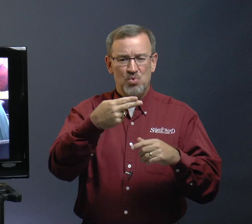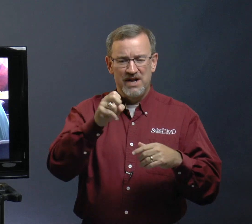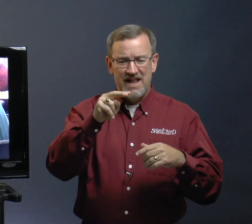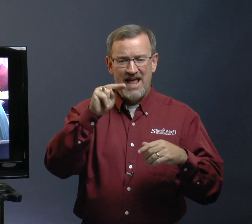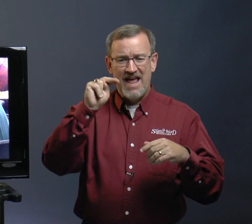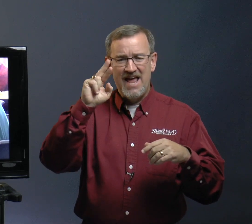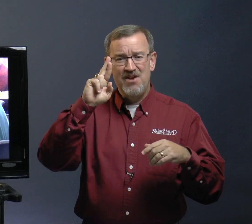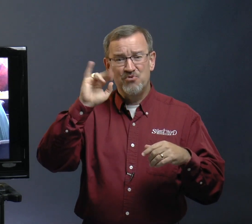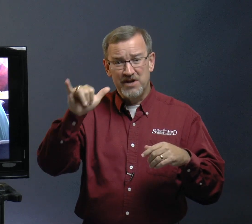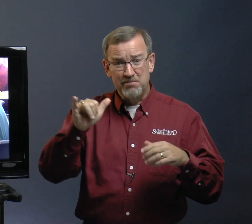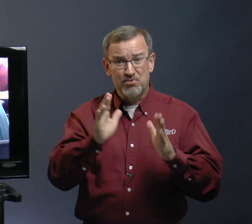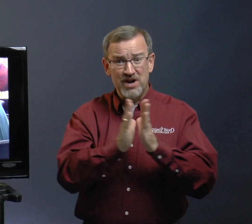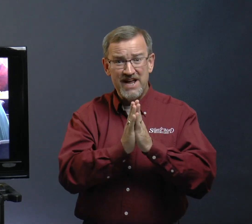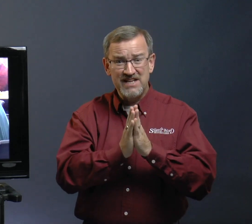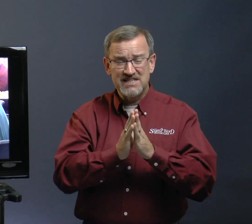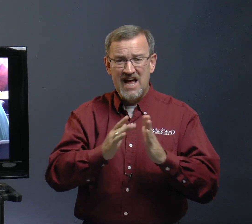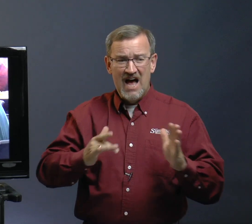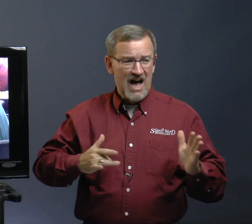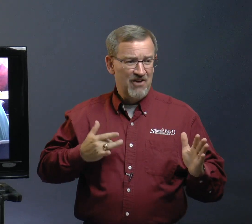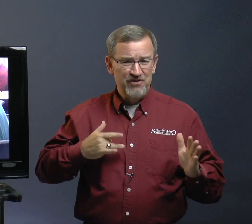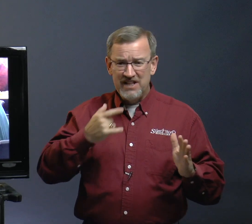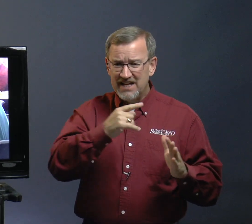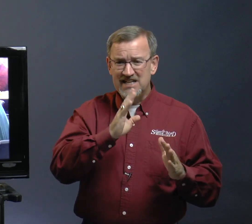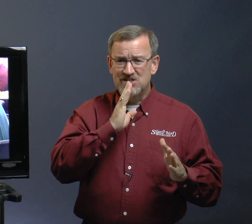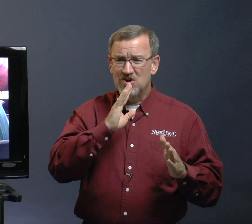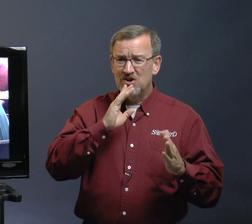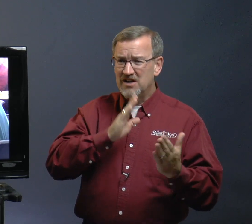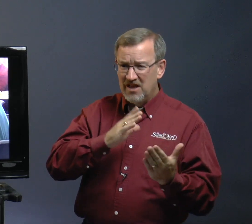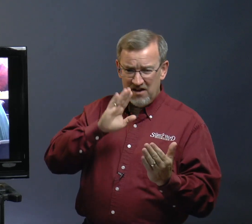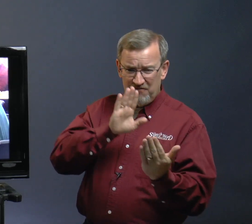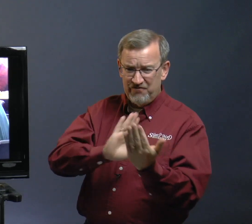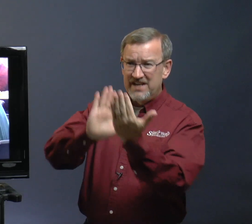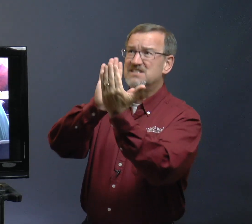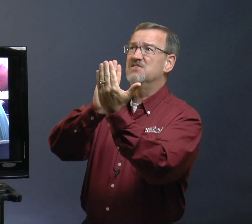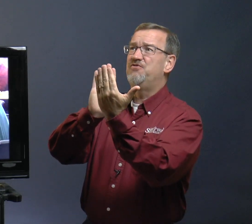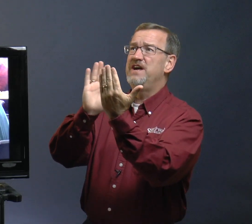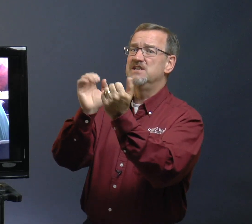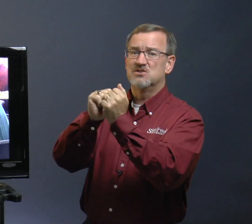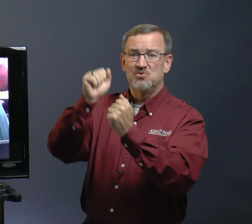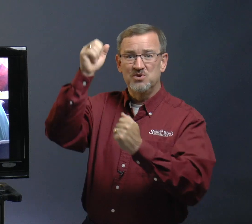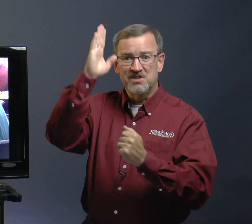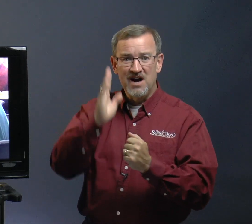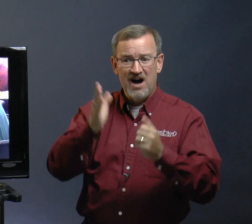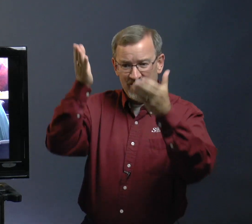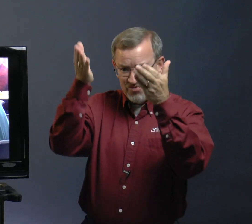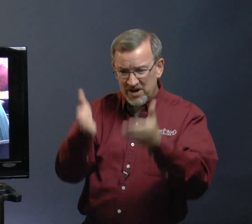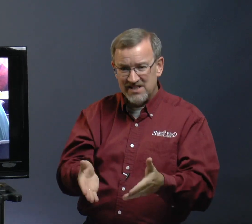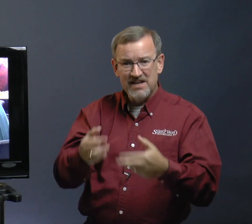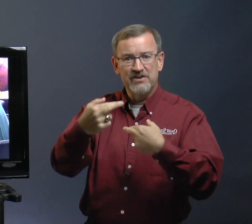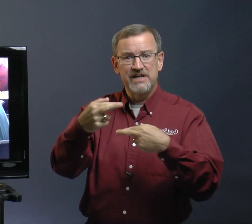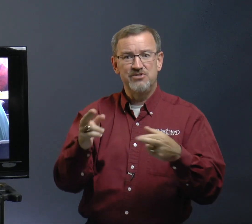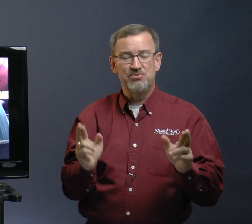when Henry prays, I feel like he's talking face to face with God right there in the